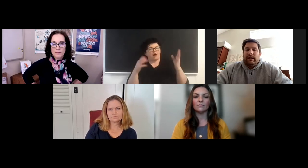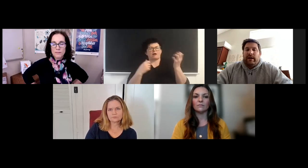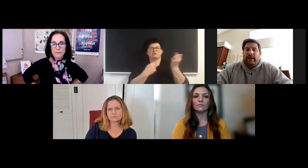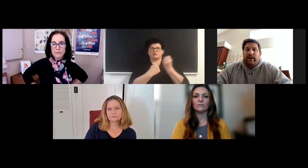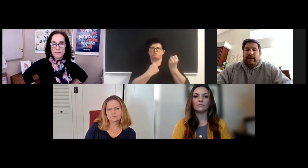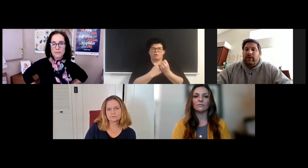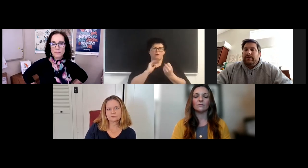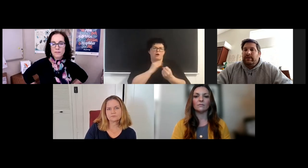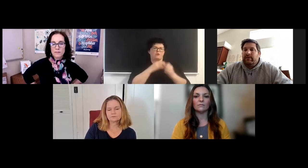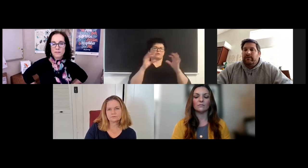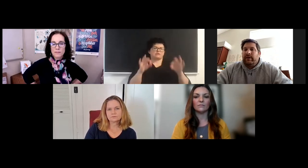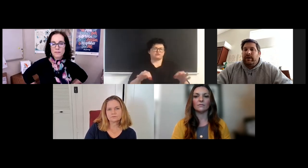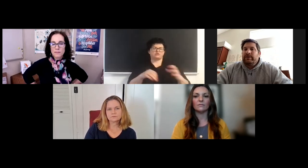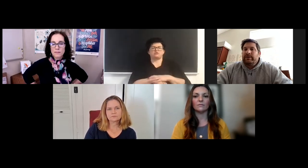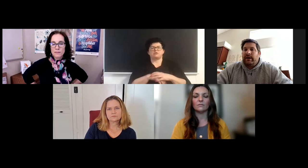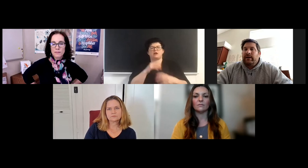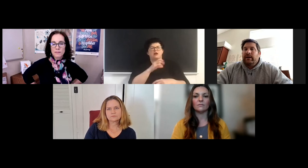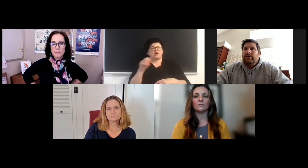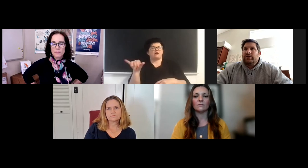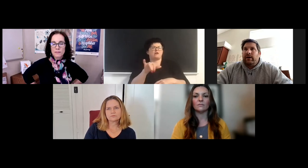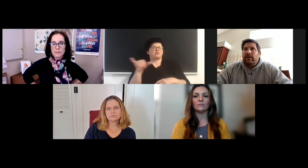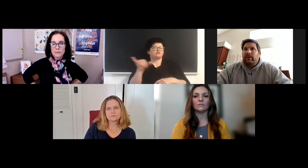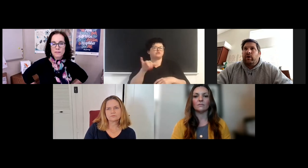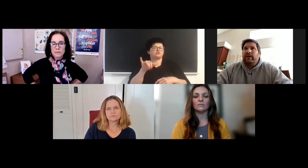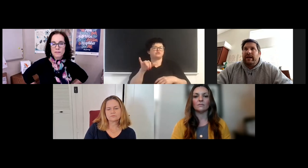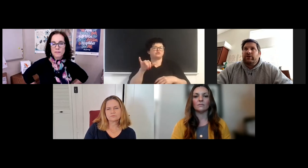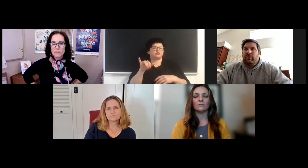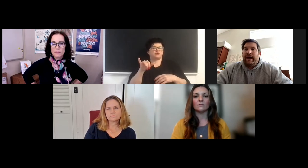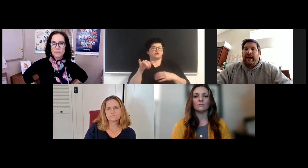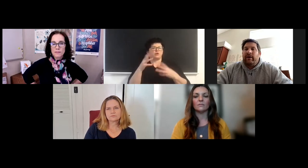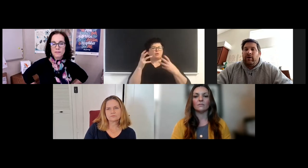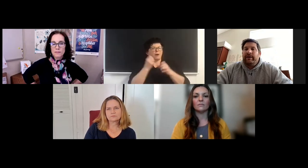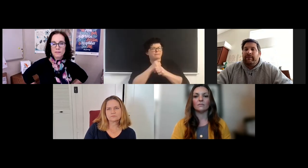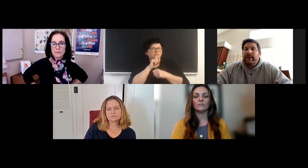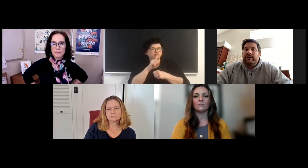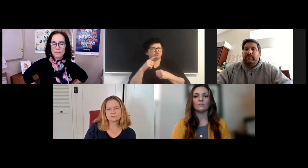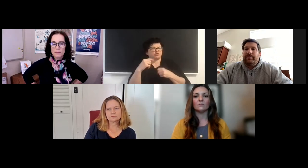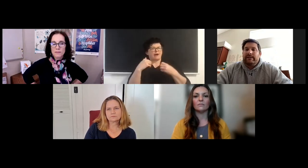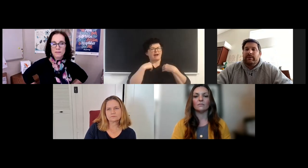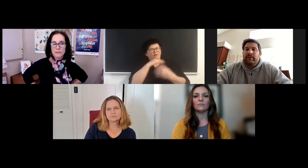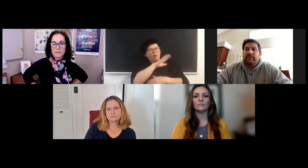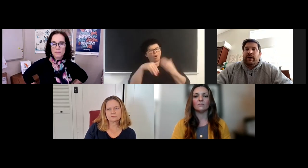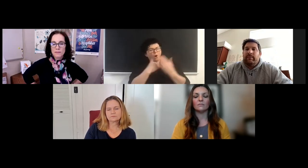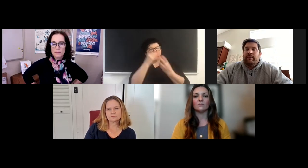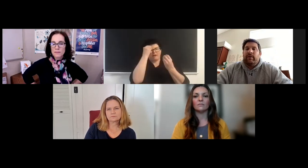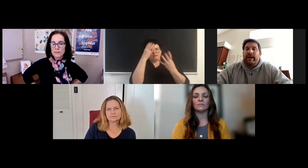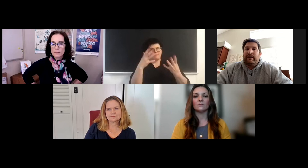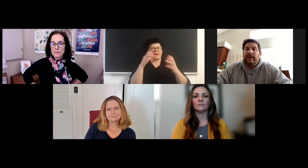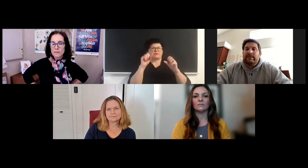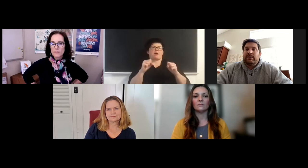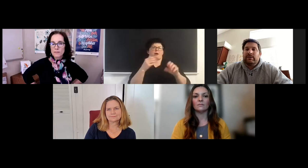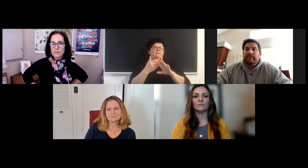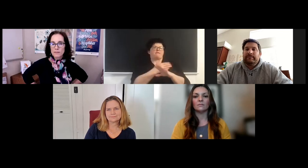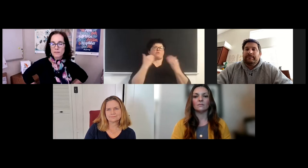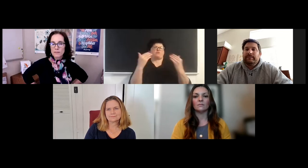decision, and also very much like shared, wanted to make sure we had all the information possible before making